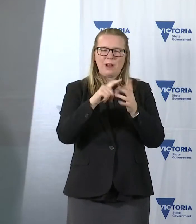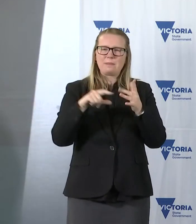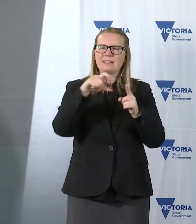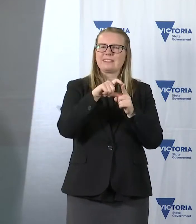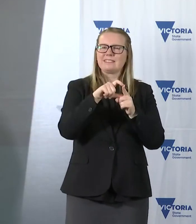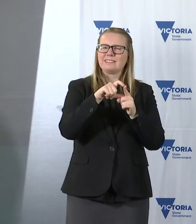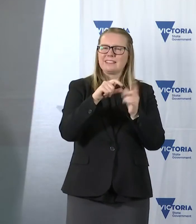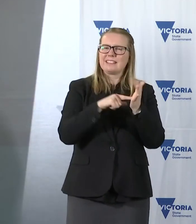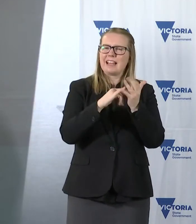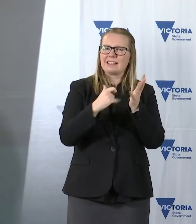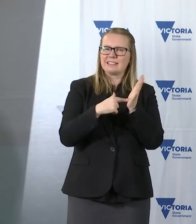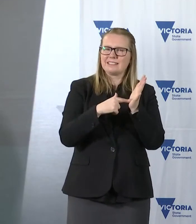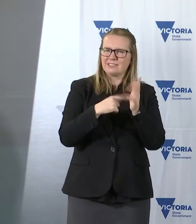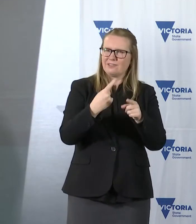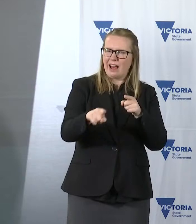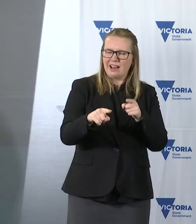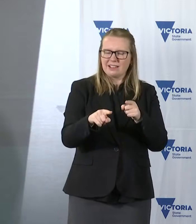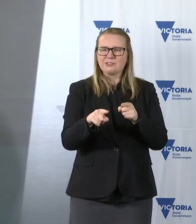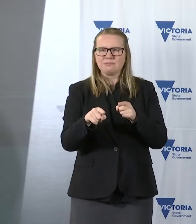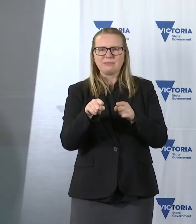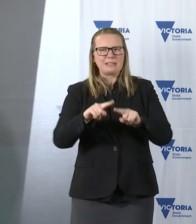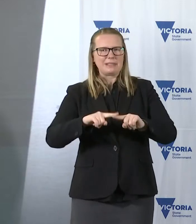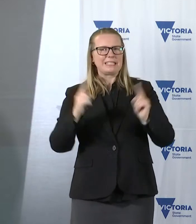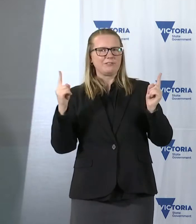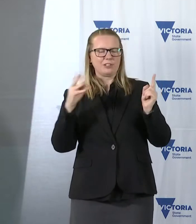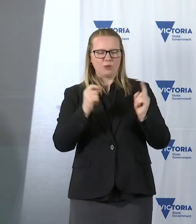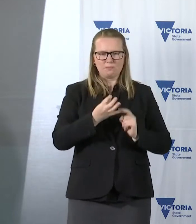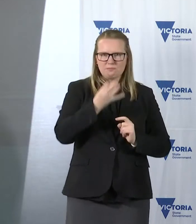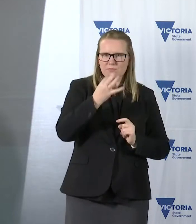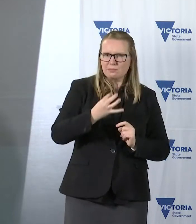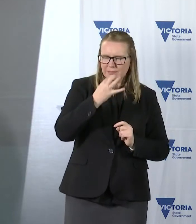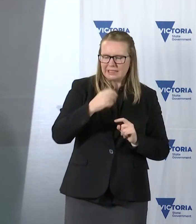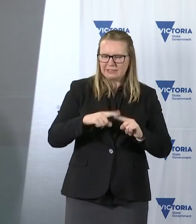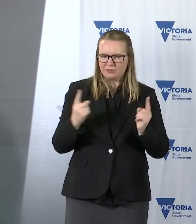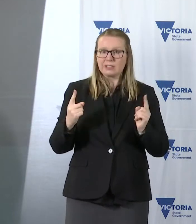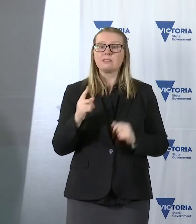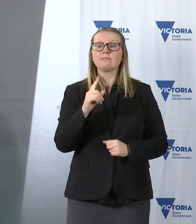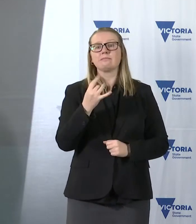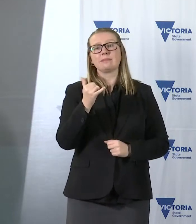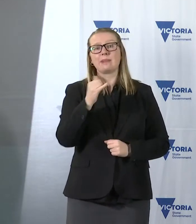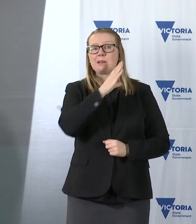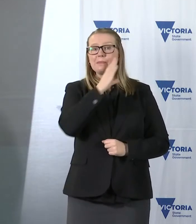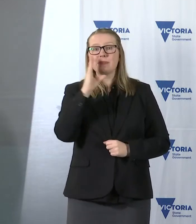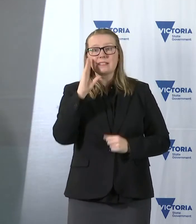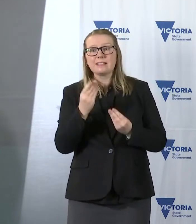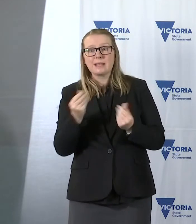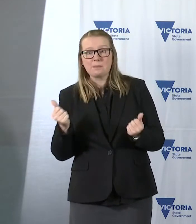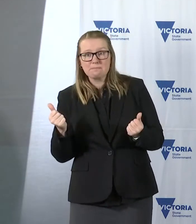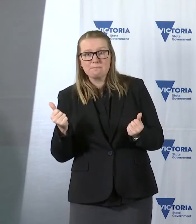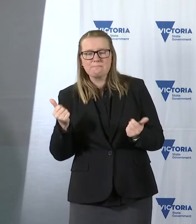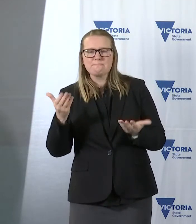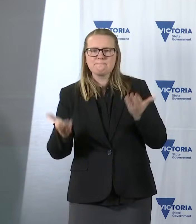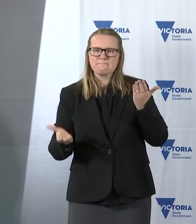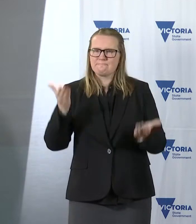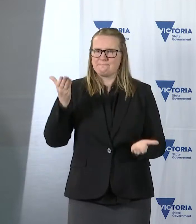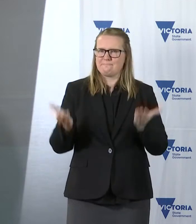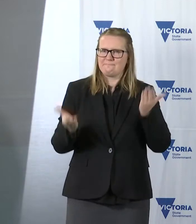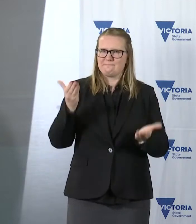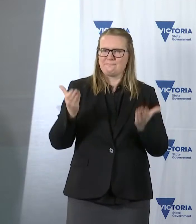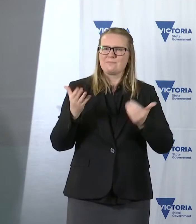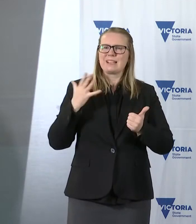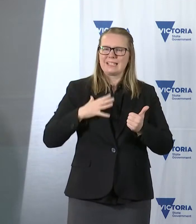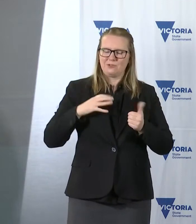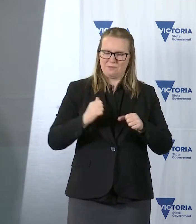you'll pick up, maybe the majority of them, but you'll miss some, and you need to be in a situation where